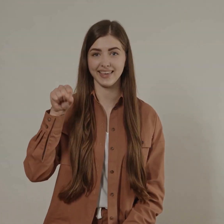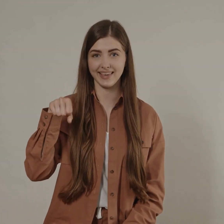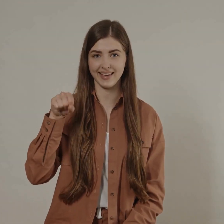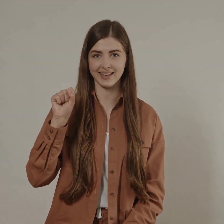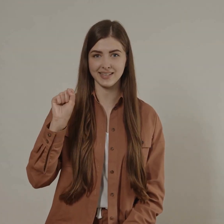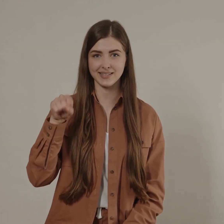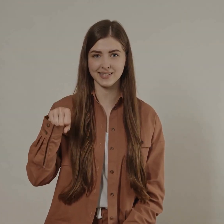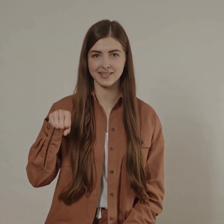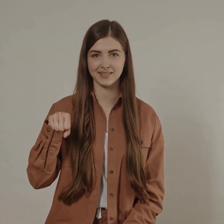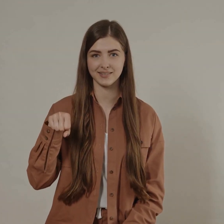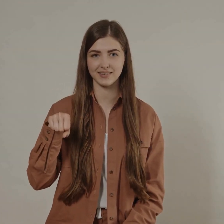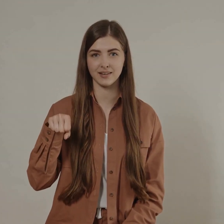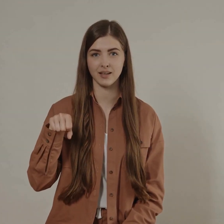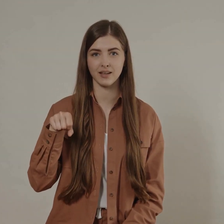Yes. No.